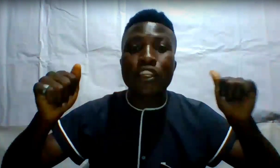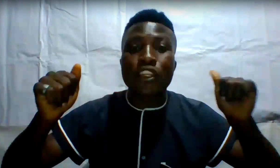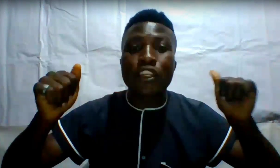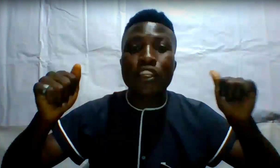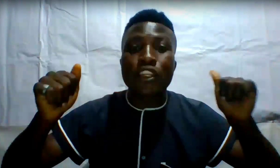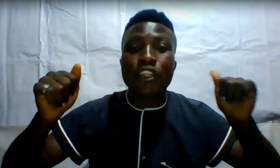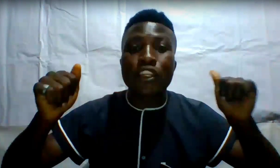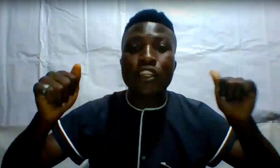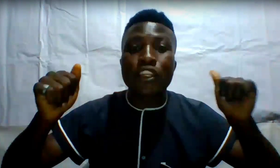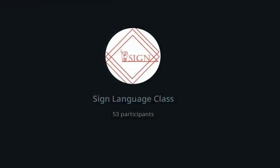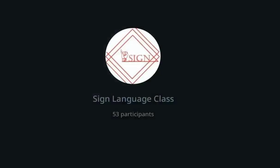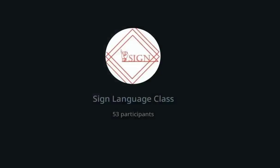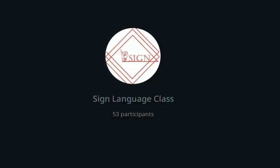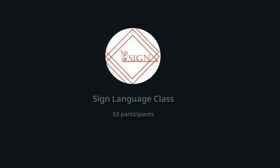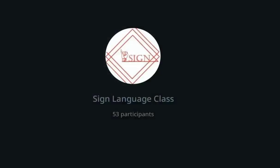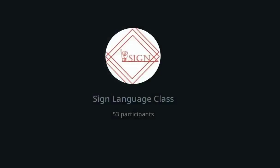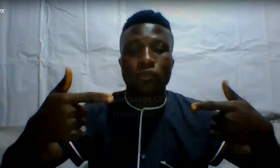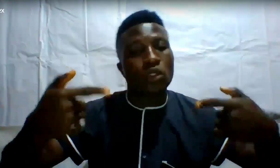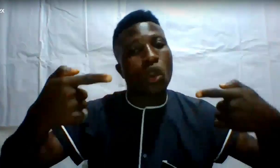this, or like this.